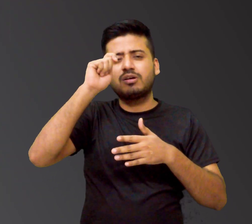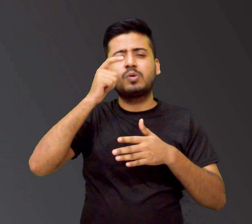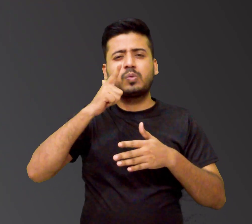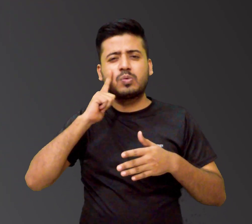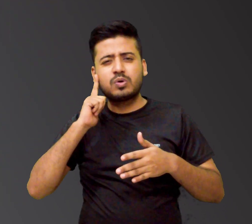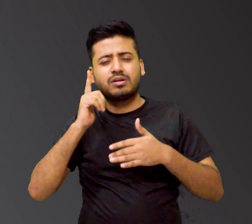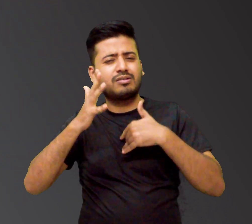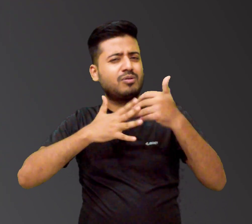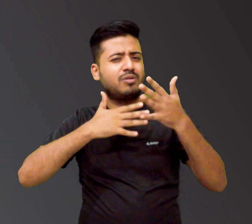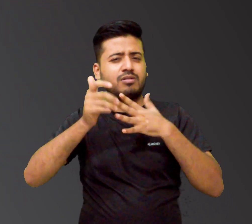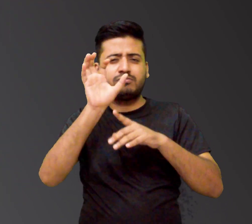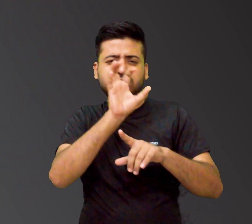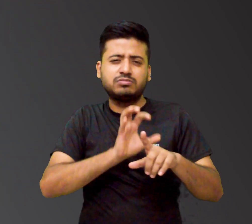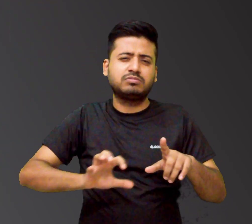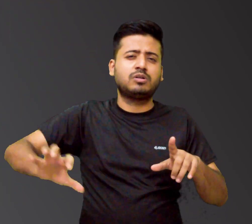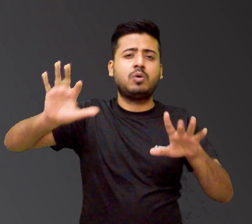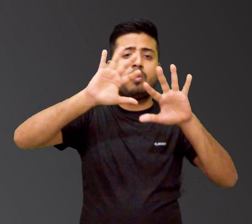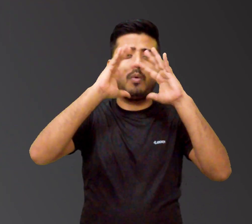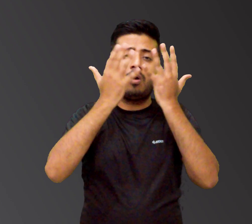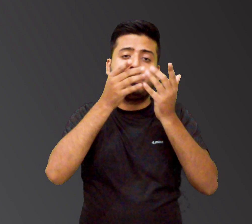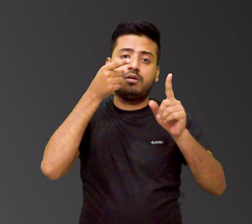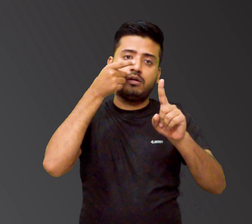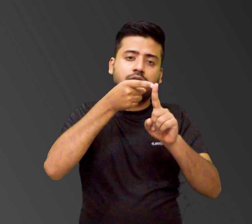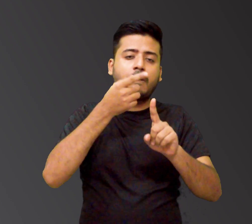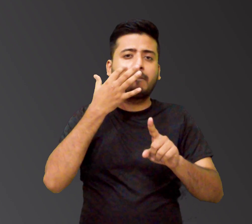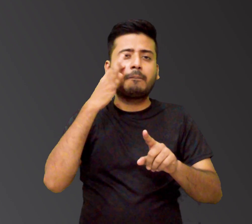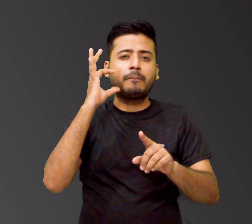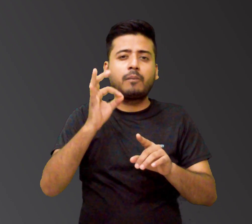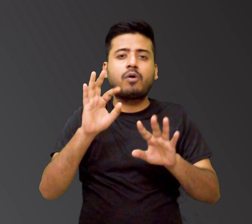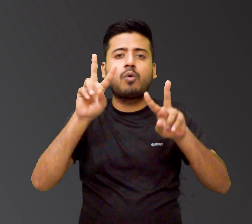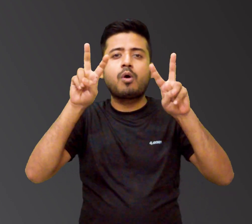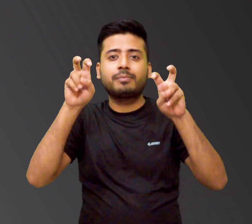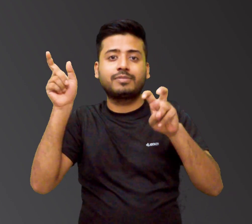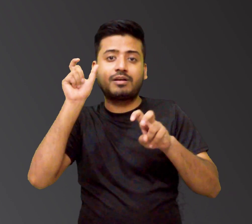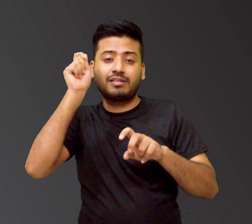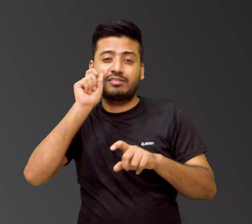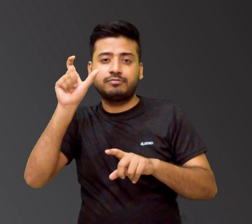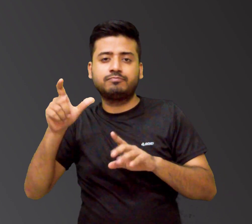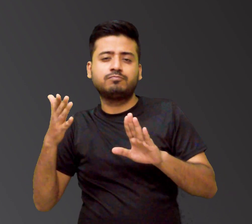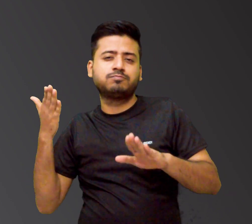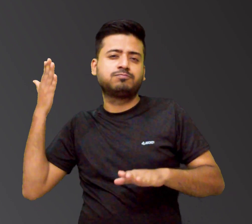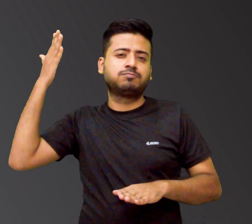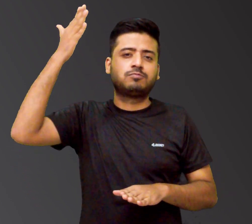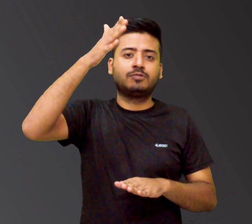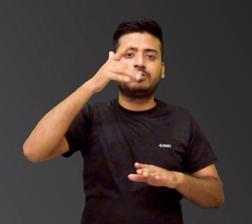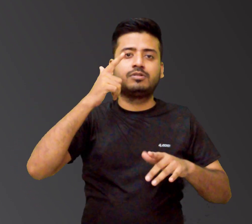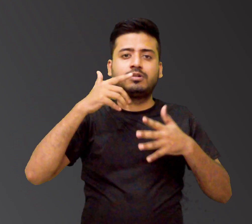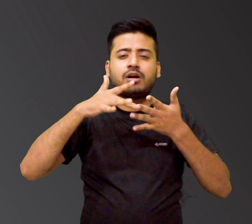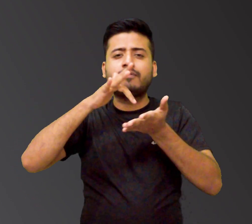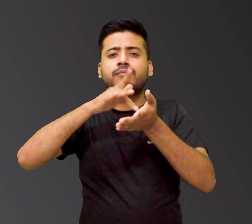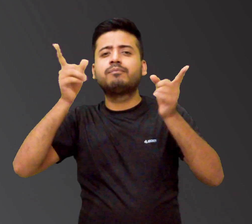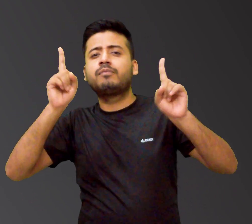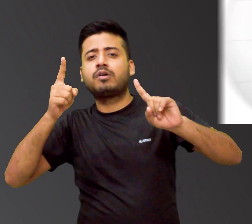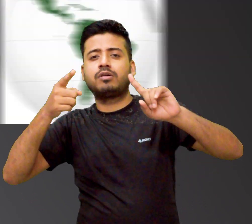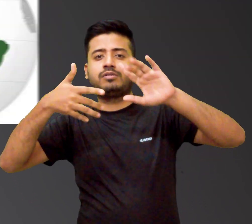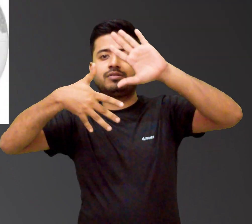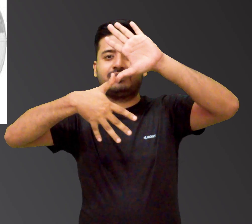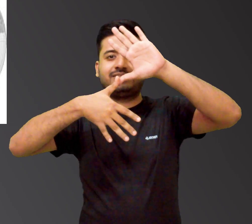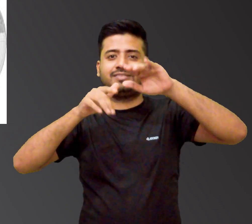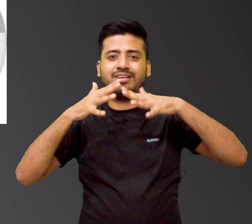a corn-based beer, although corn can be substituted for quinoa depending on region in Ecuador. Incas discovered that saliva